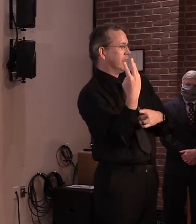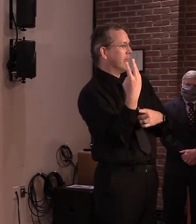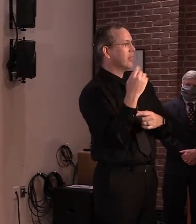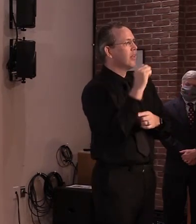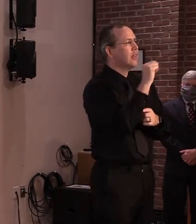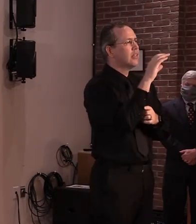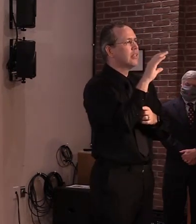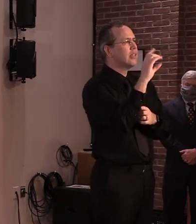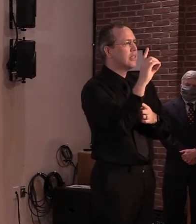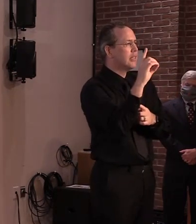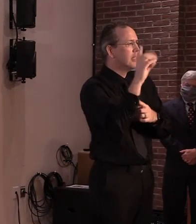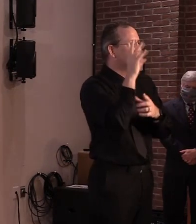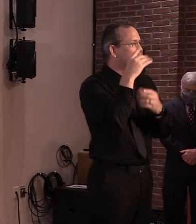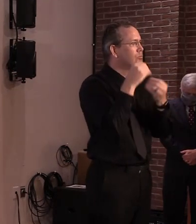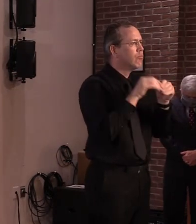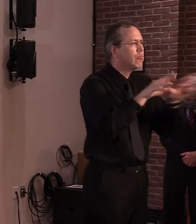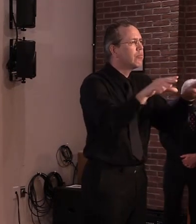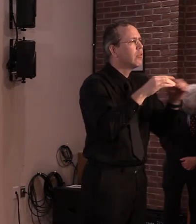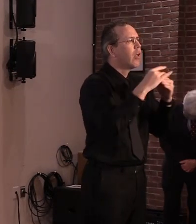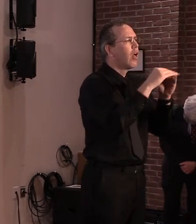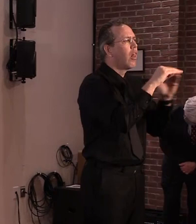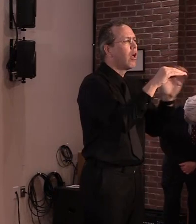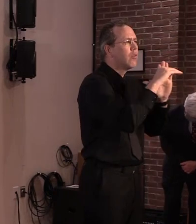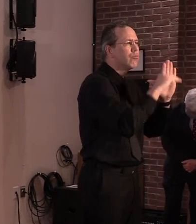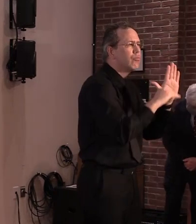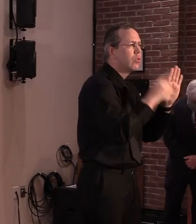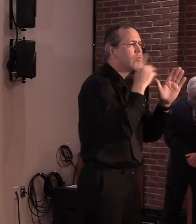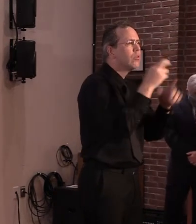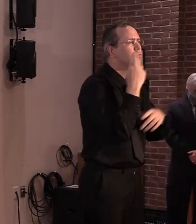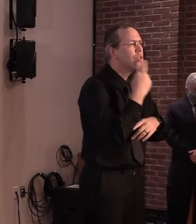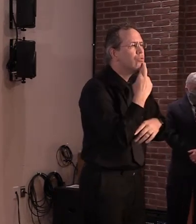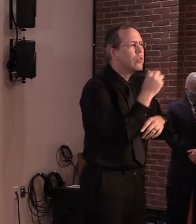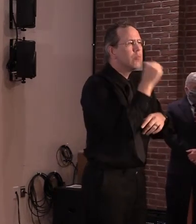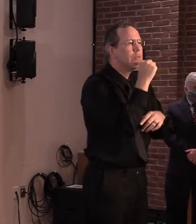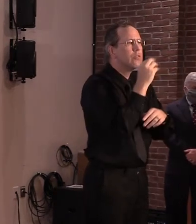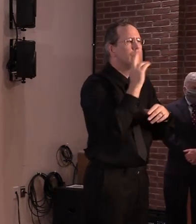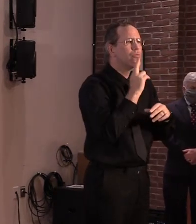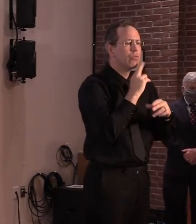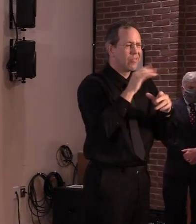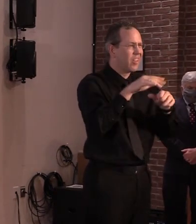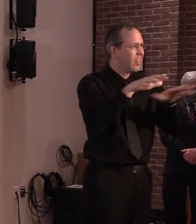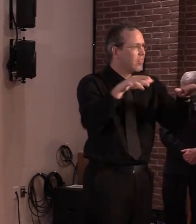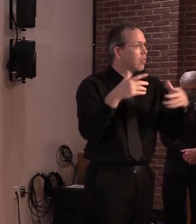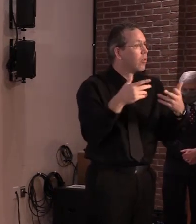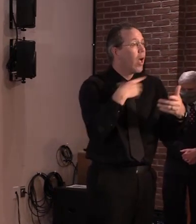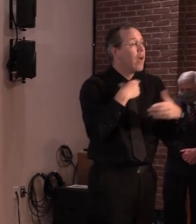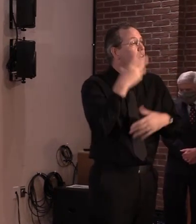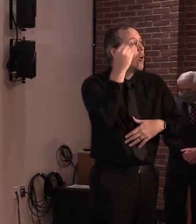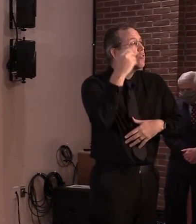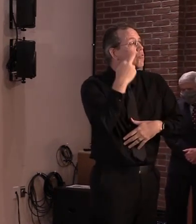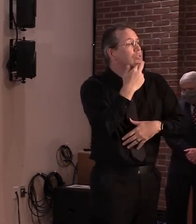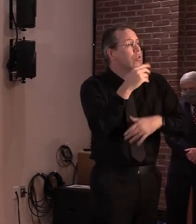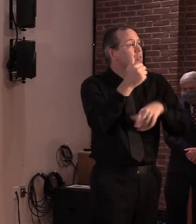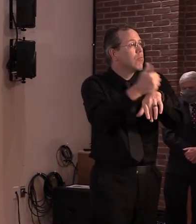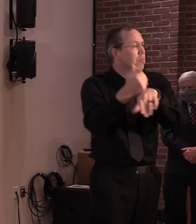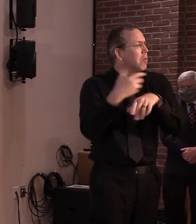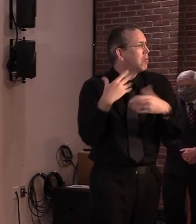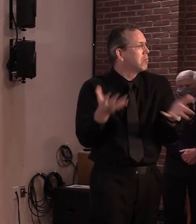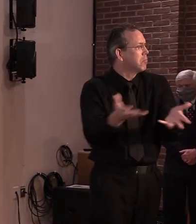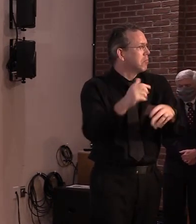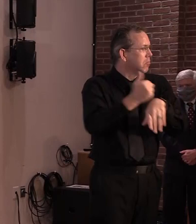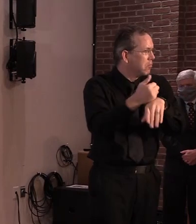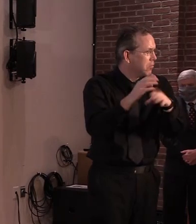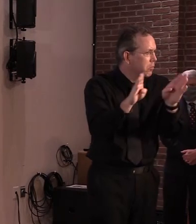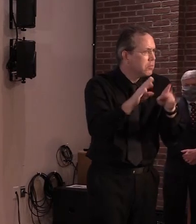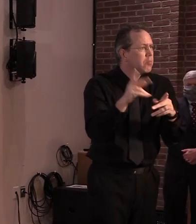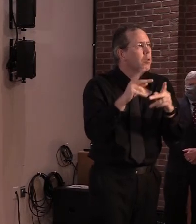start preparing for the next step, which will allow outdoor seating for bars and restaurants with limitations and strict safety procedures in